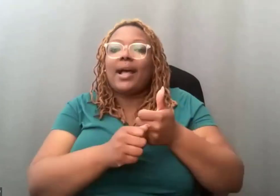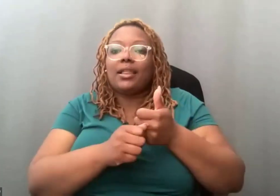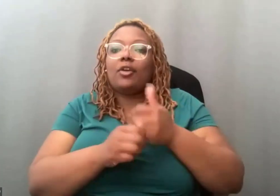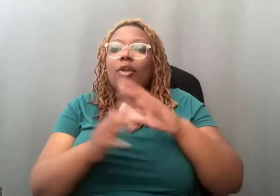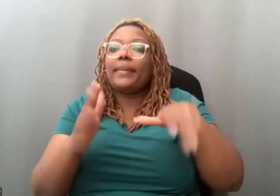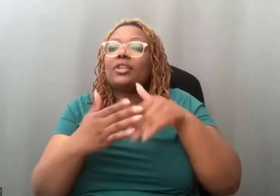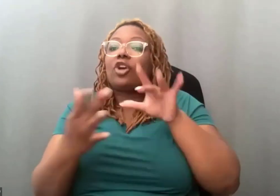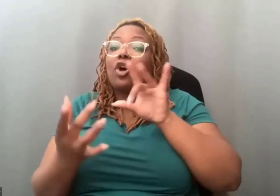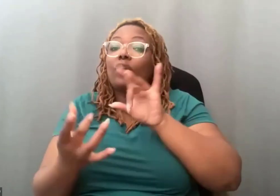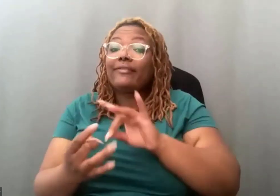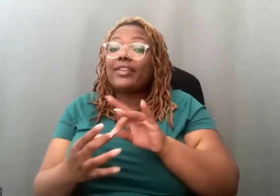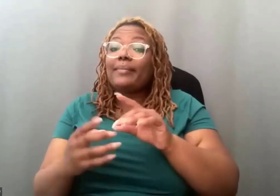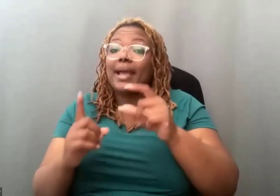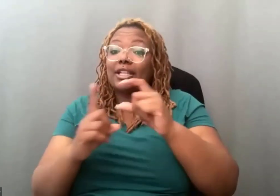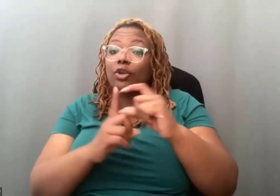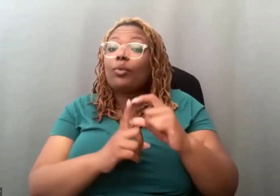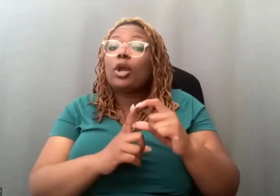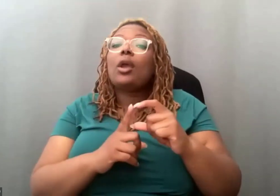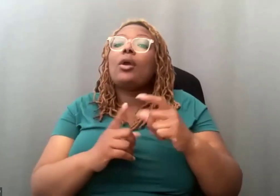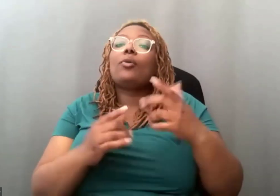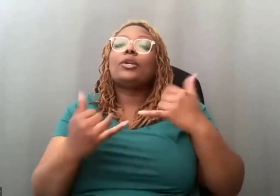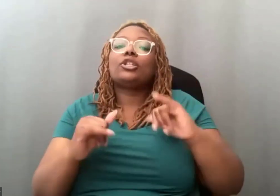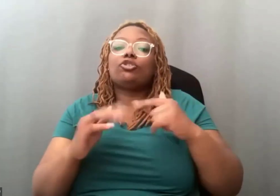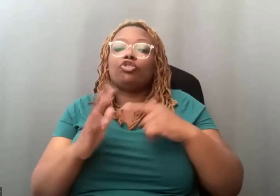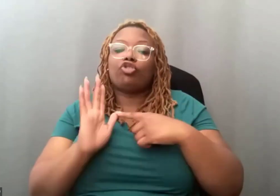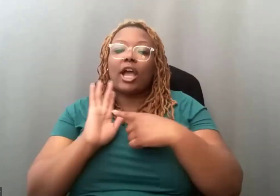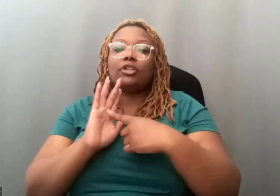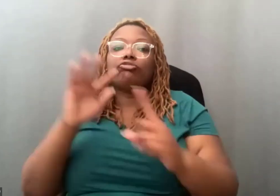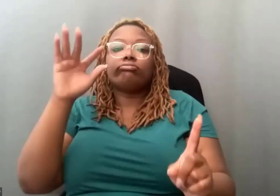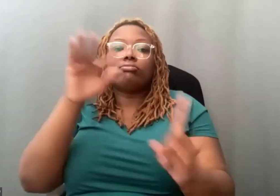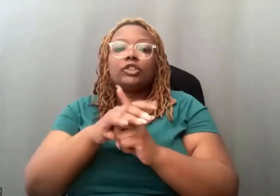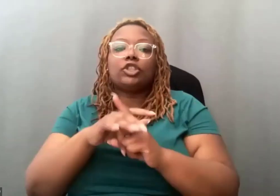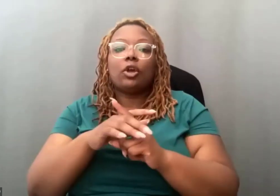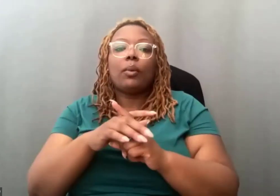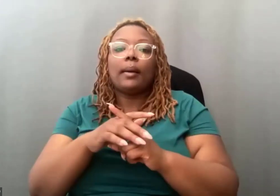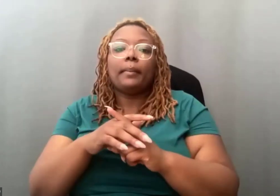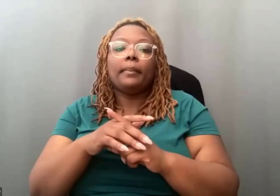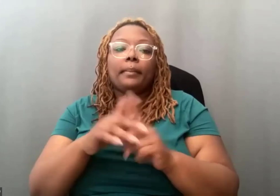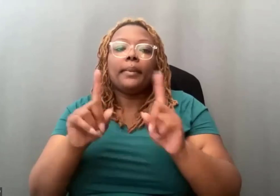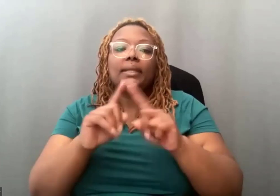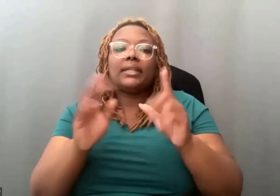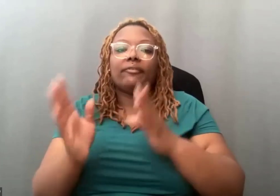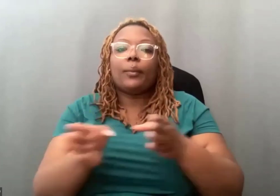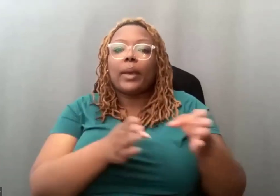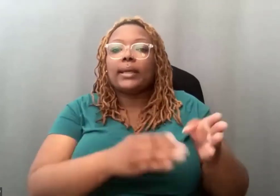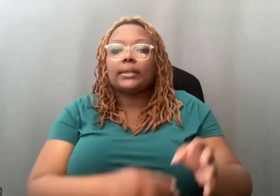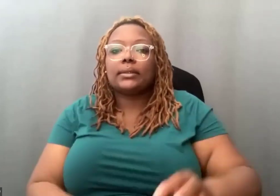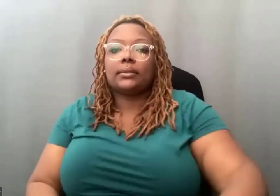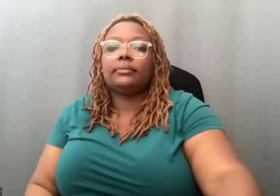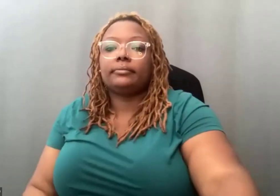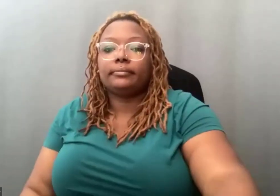is in words, we're still trying to present it in different ways throughout that.